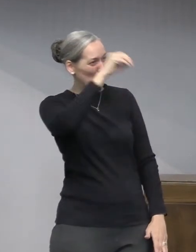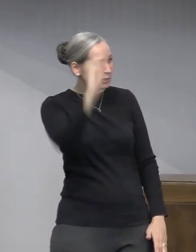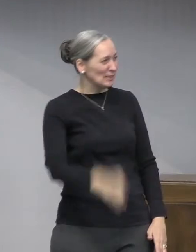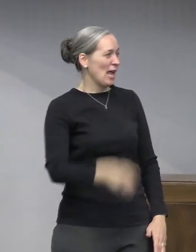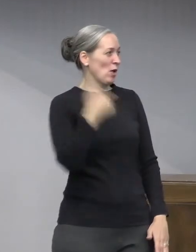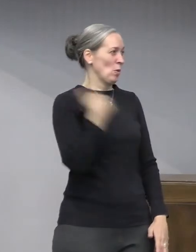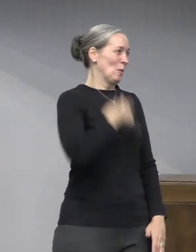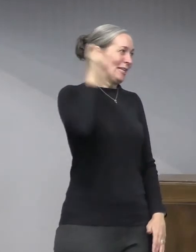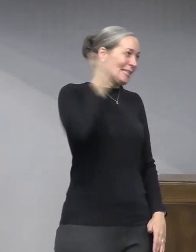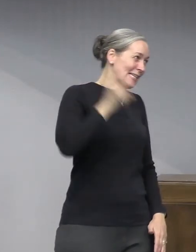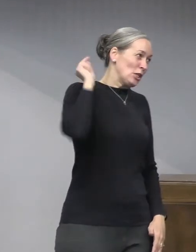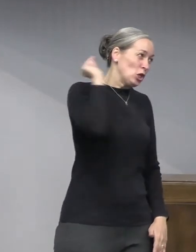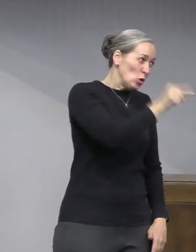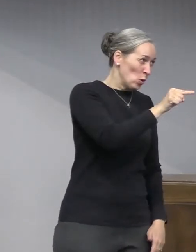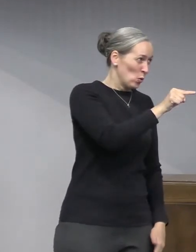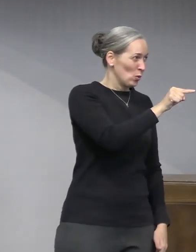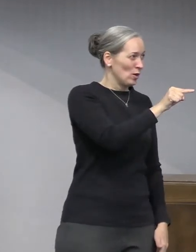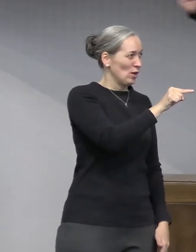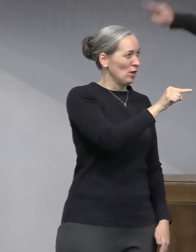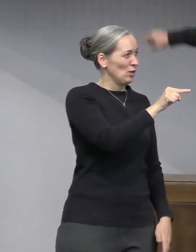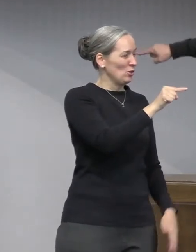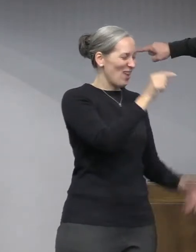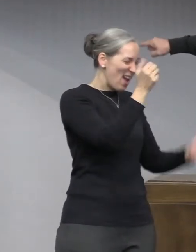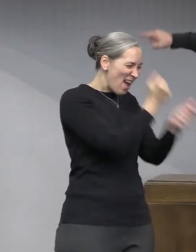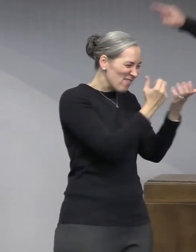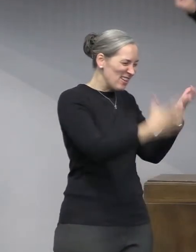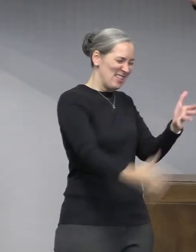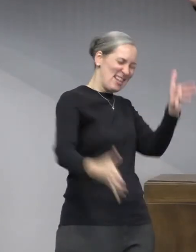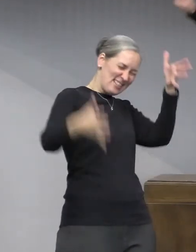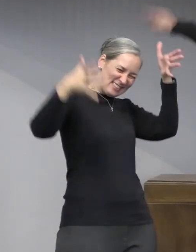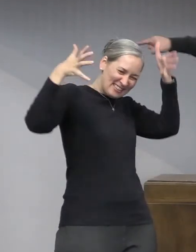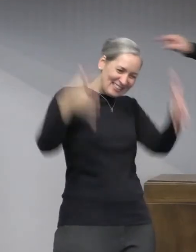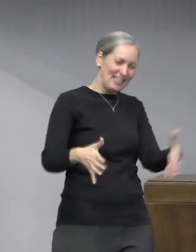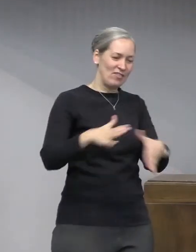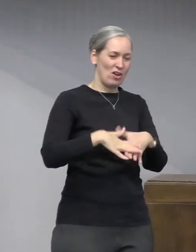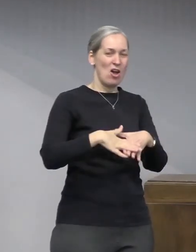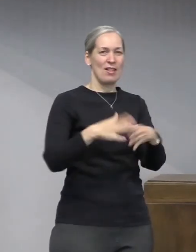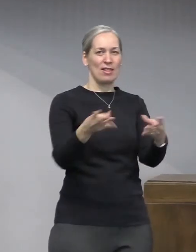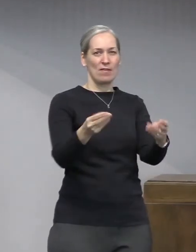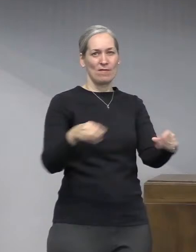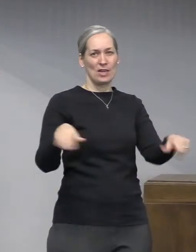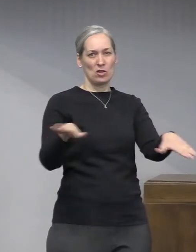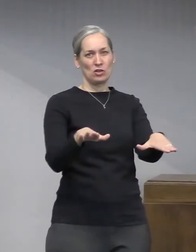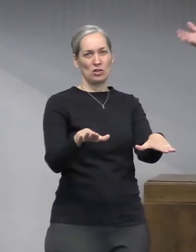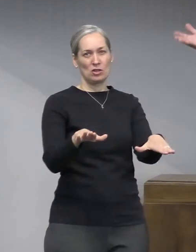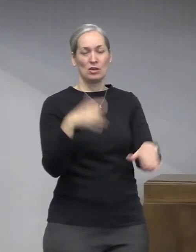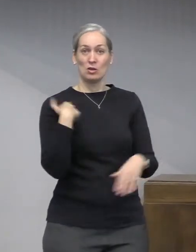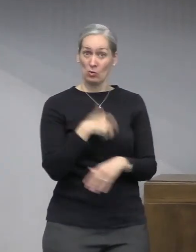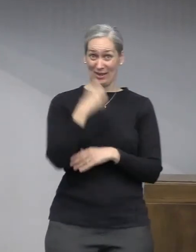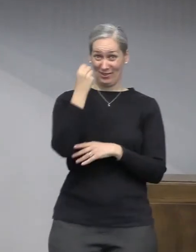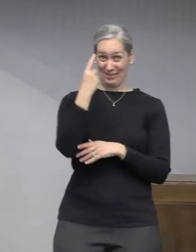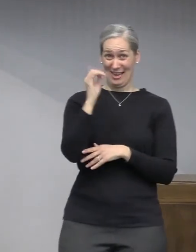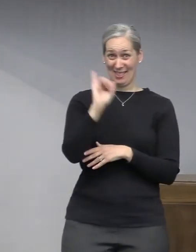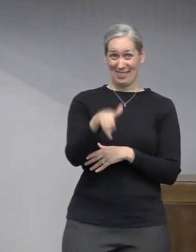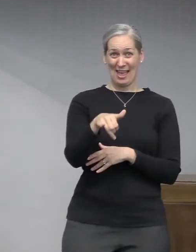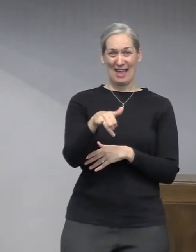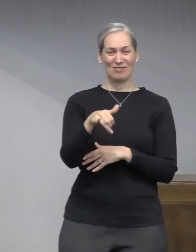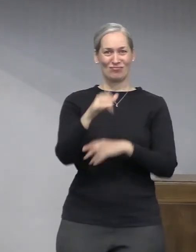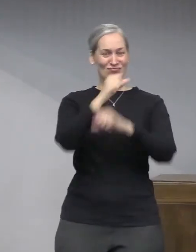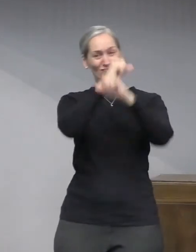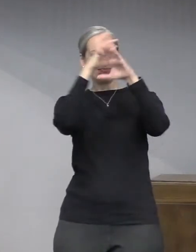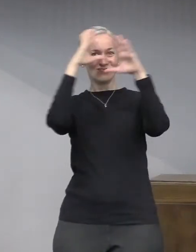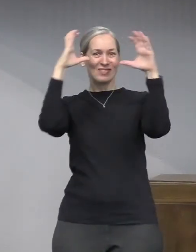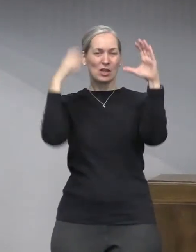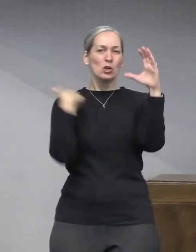110%. We need you to leave everything on the field. Do we understand that illustration? Do